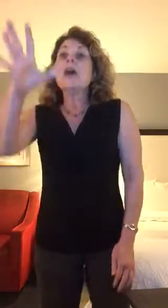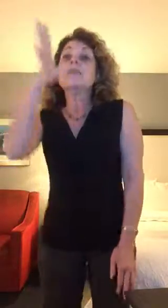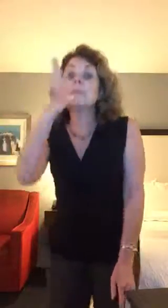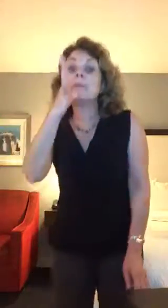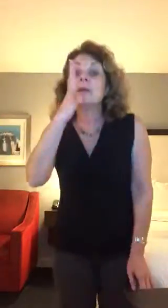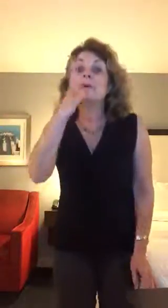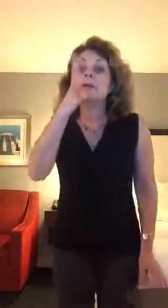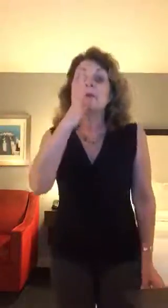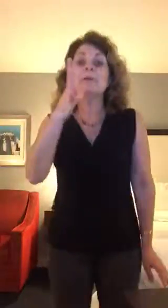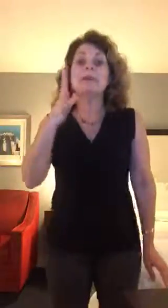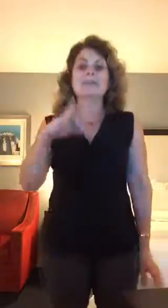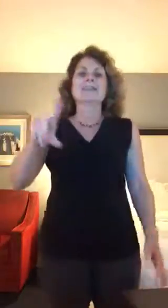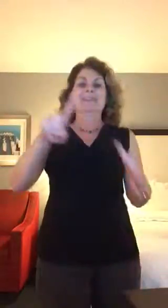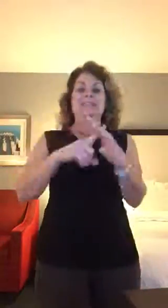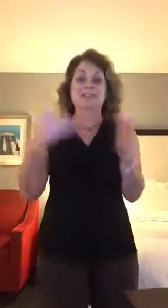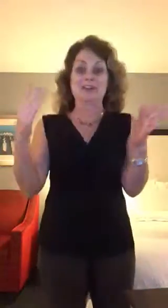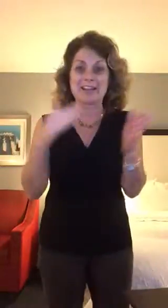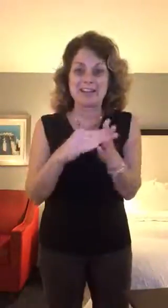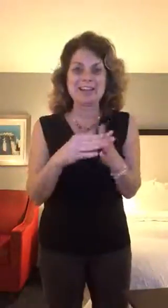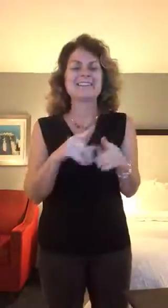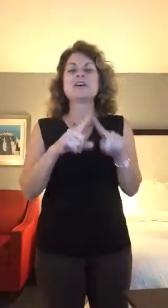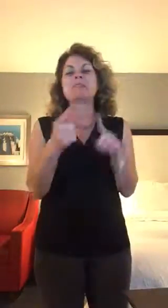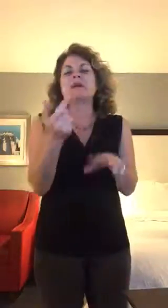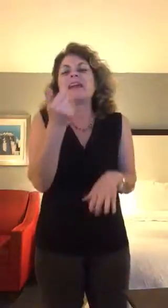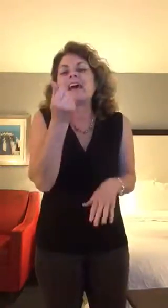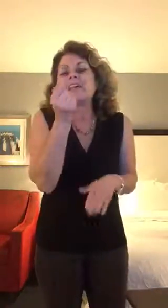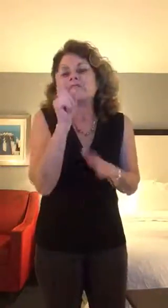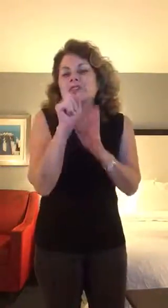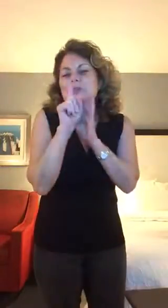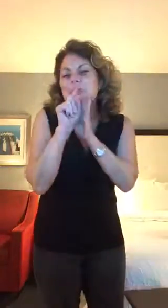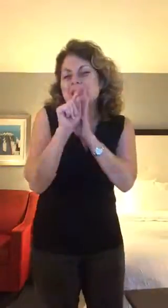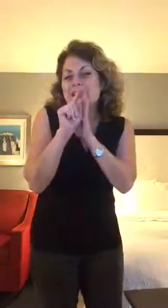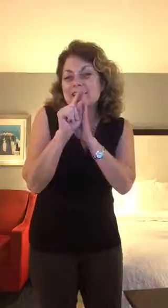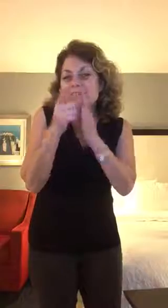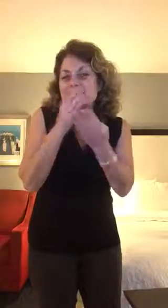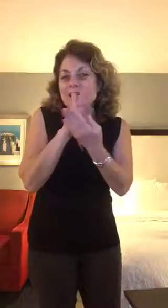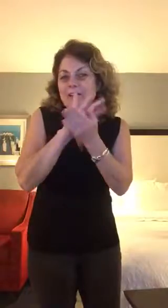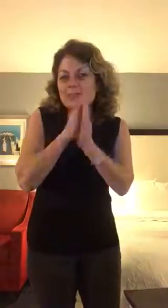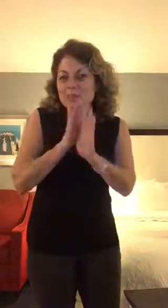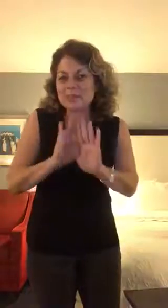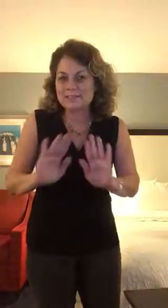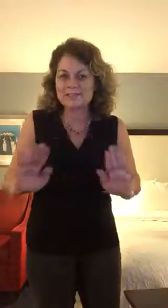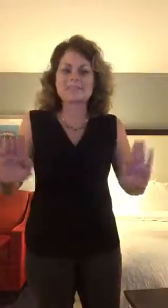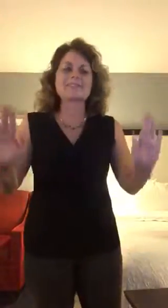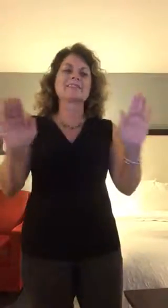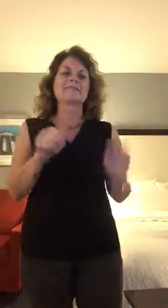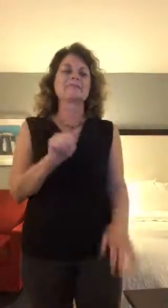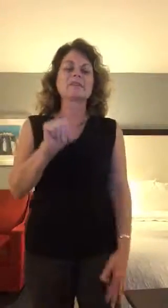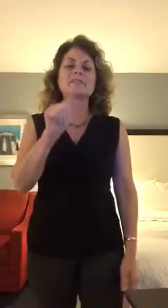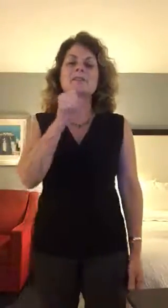Then mommy, mommy, mommy. It started again. But I had a few seconds of peace. So this